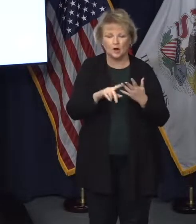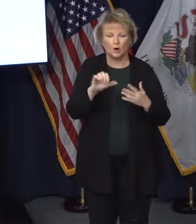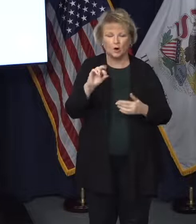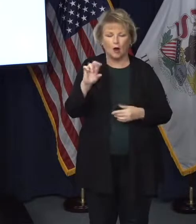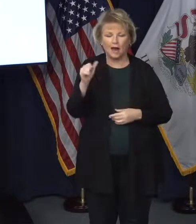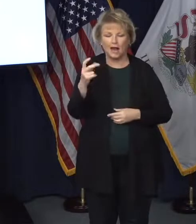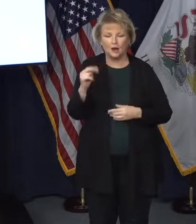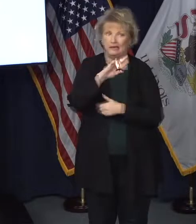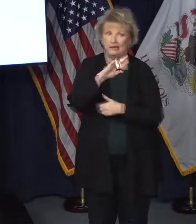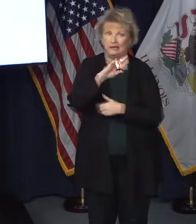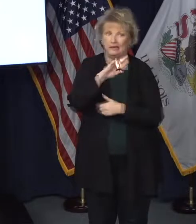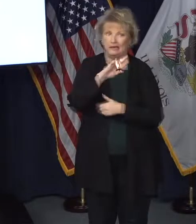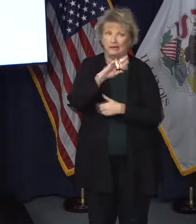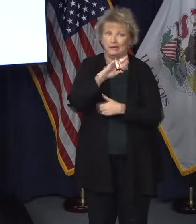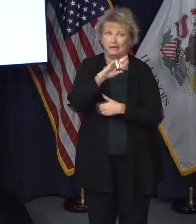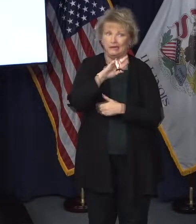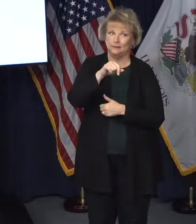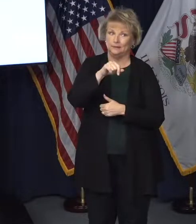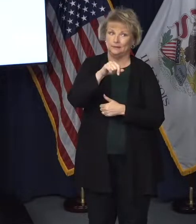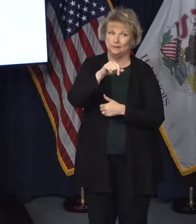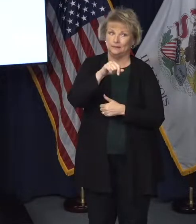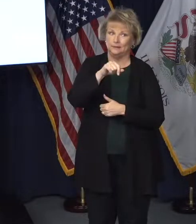And IDPH.